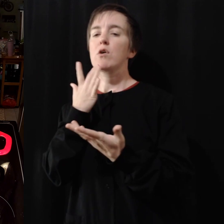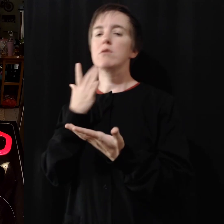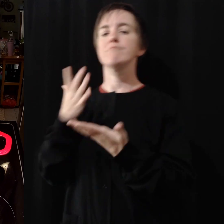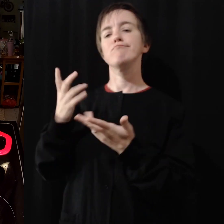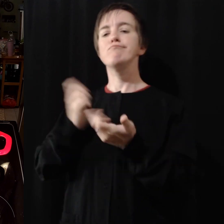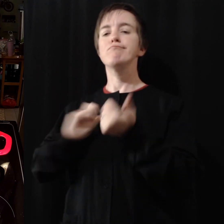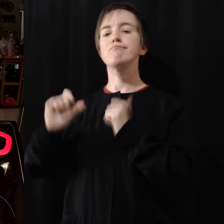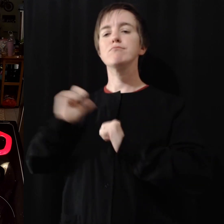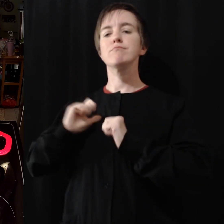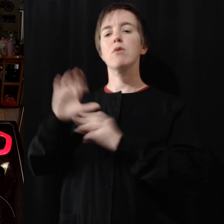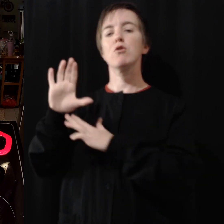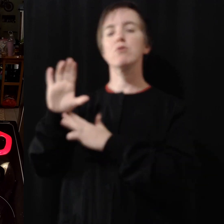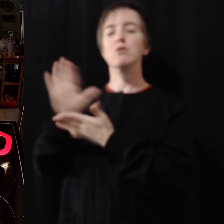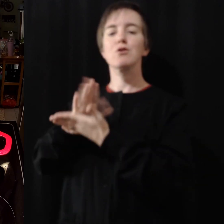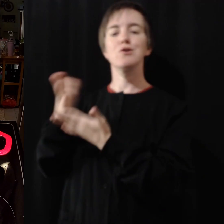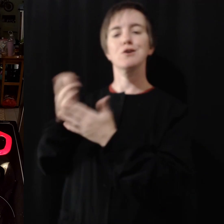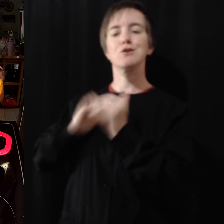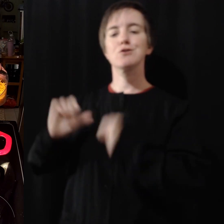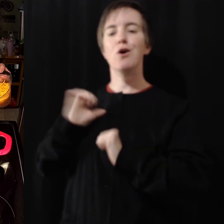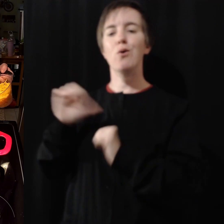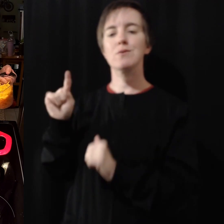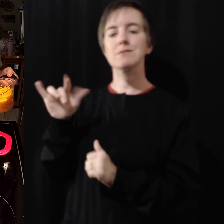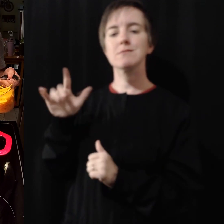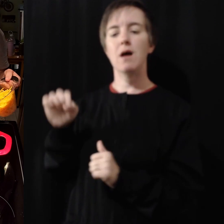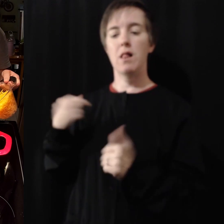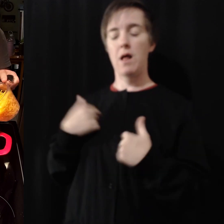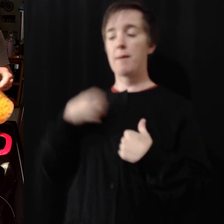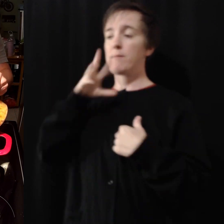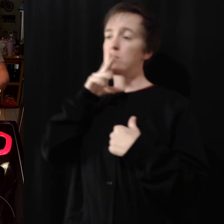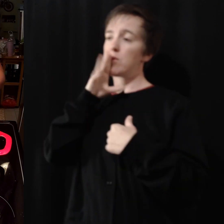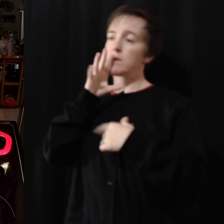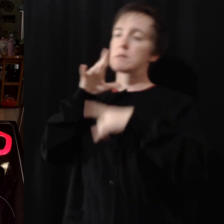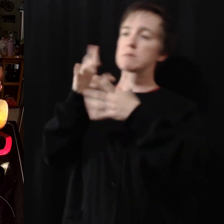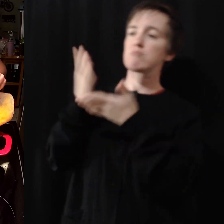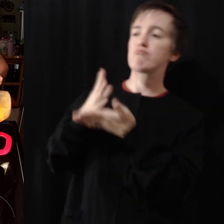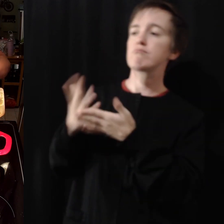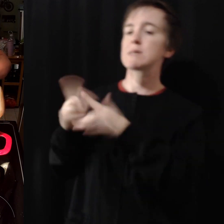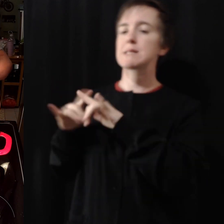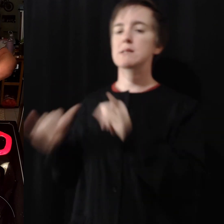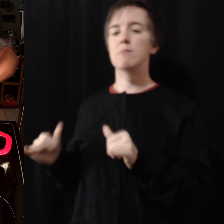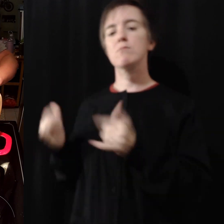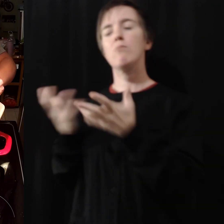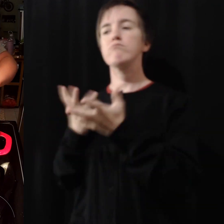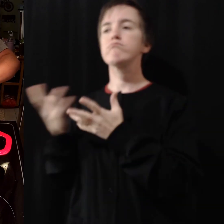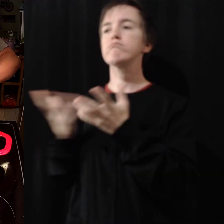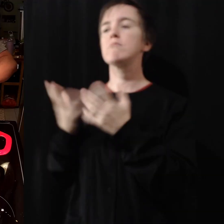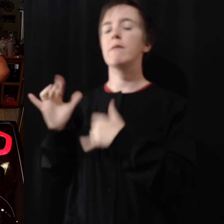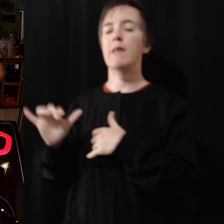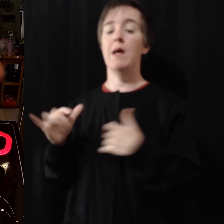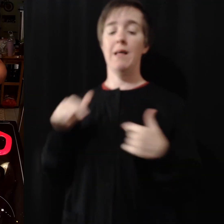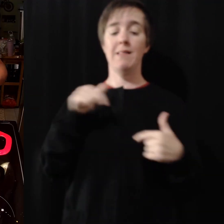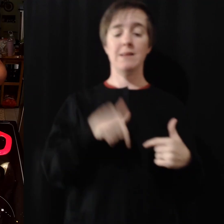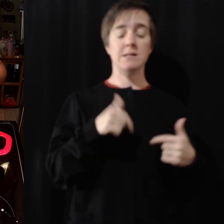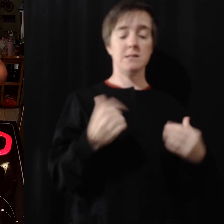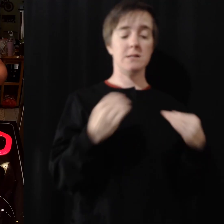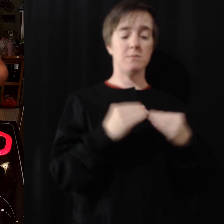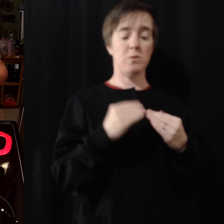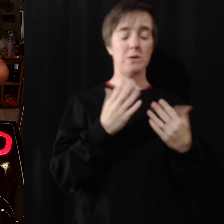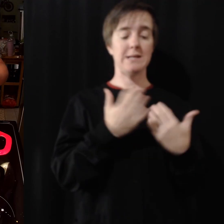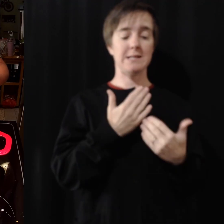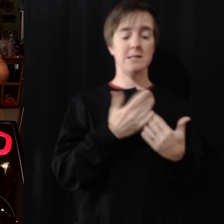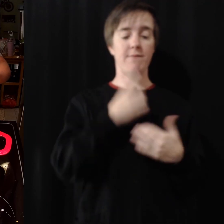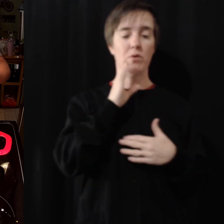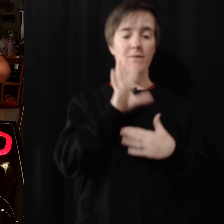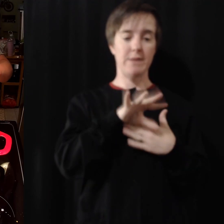like cooking show style where I'm talking to you as I'm cooking. Because this is easier